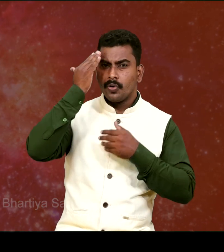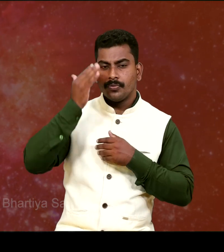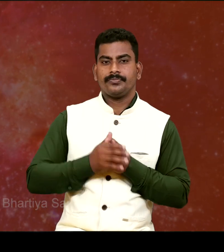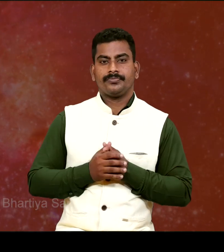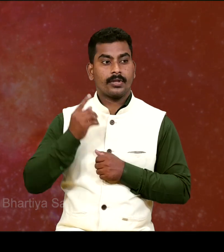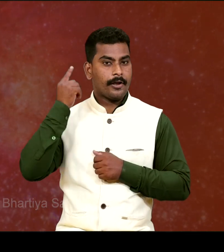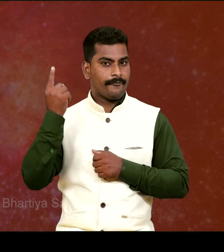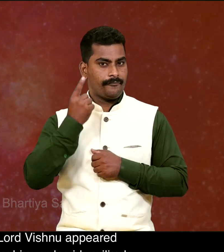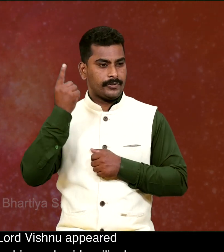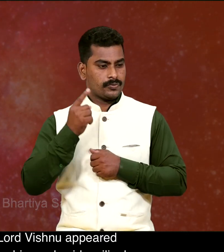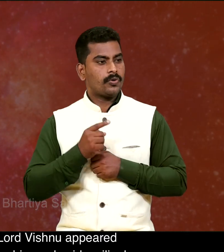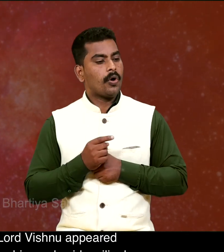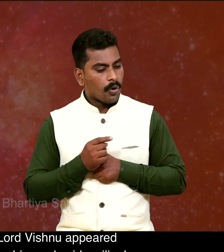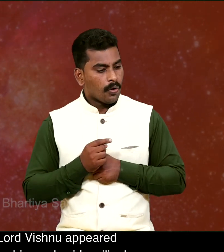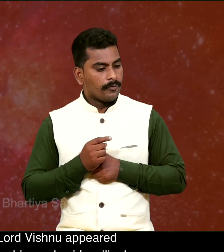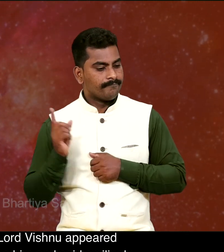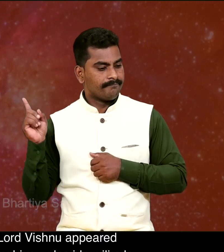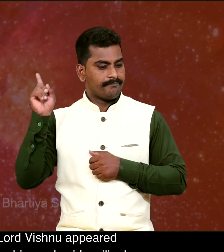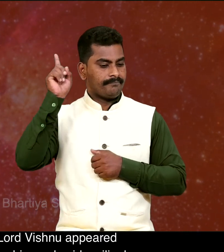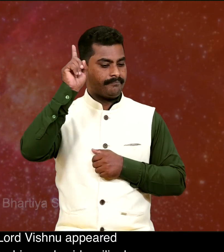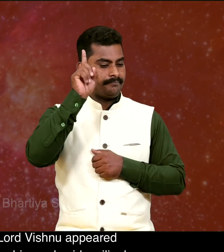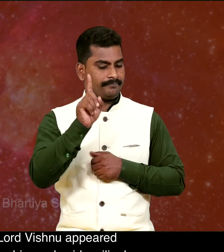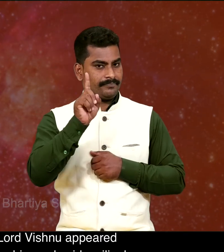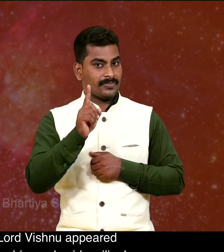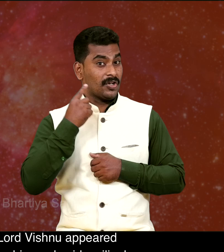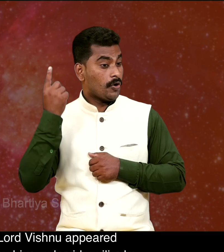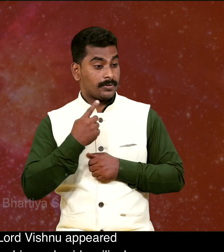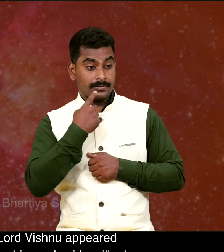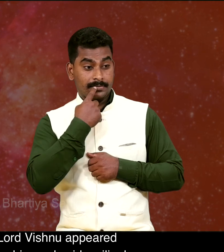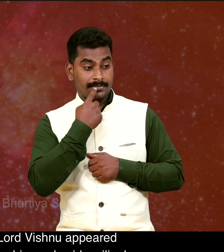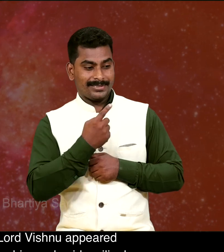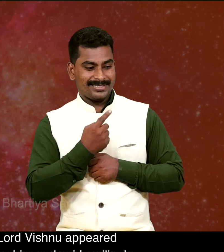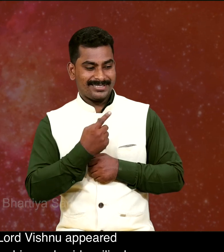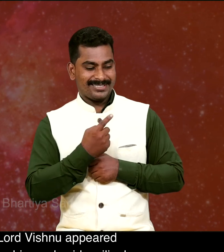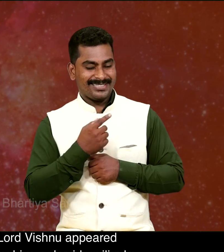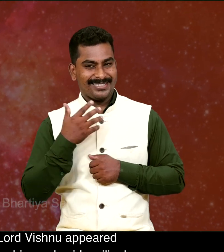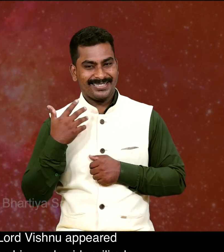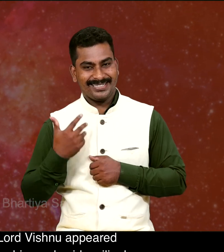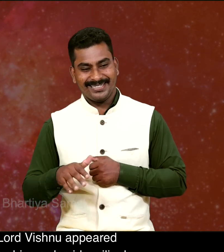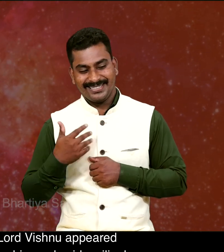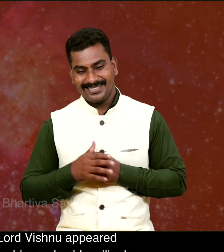Lord Vishnu appeared before him and said smilingly, "My